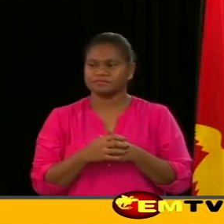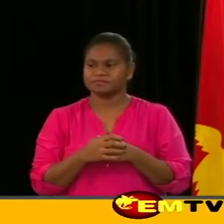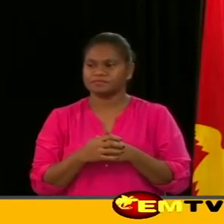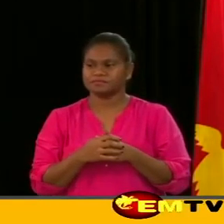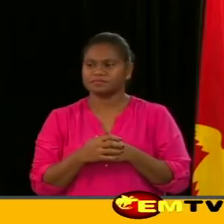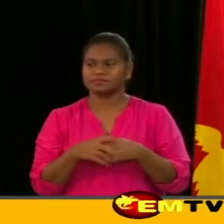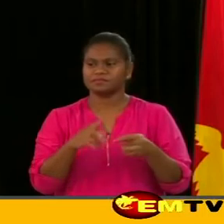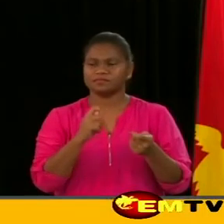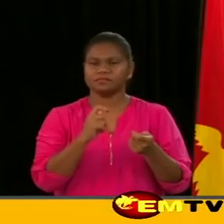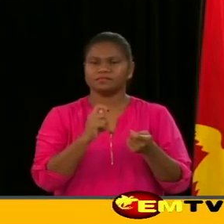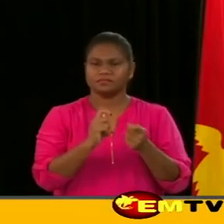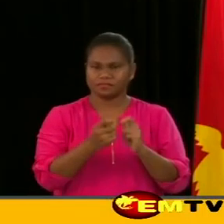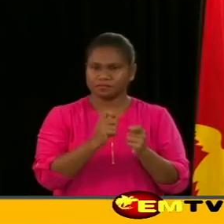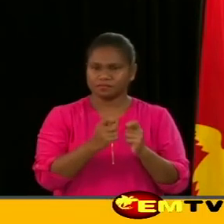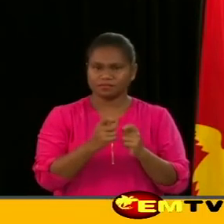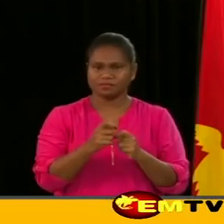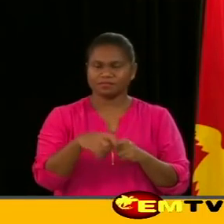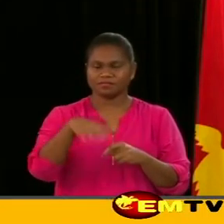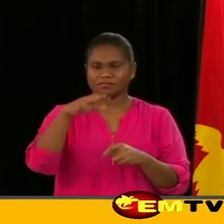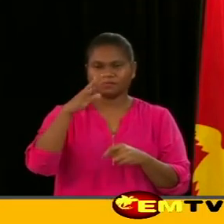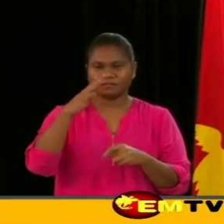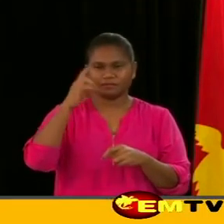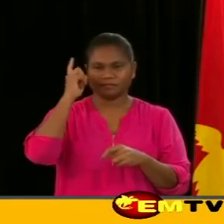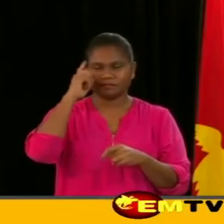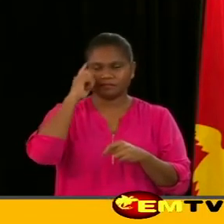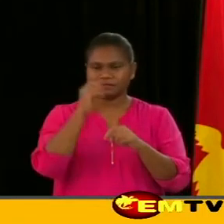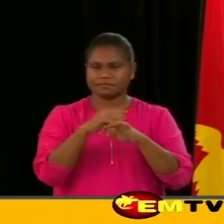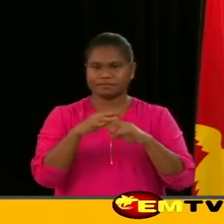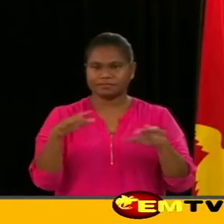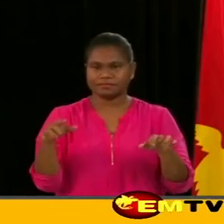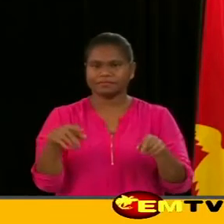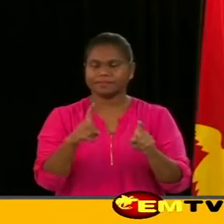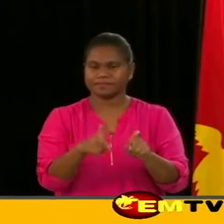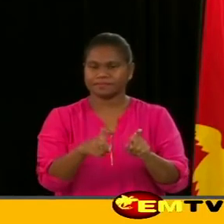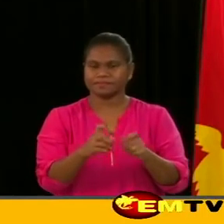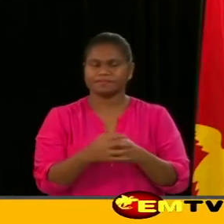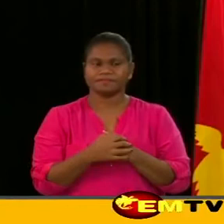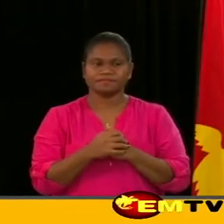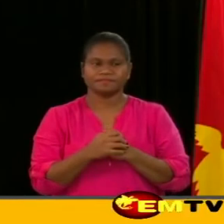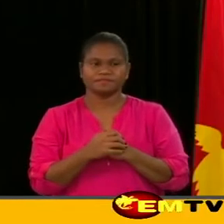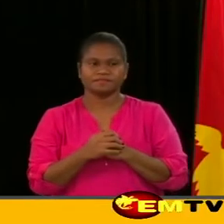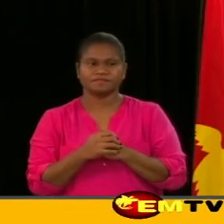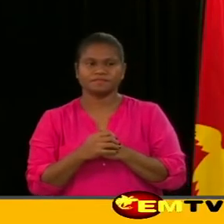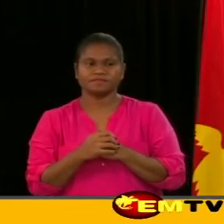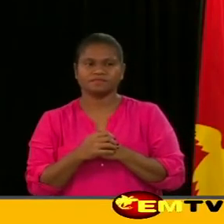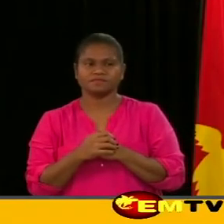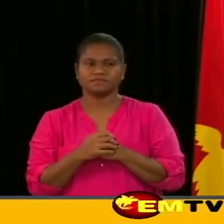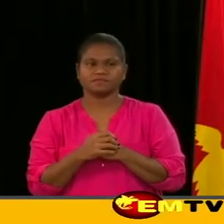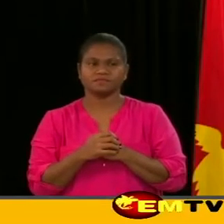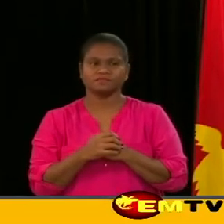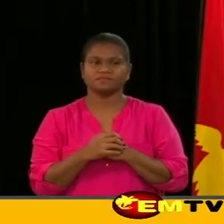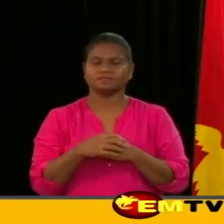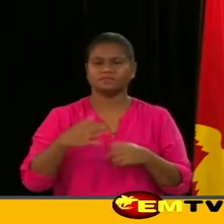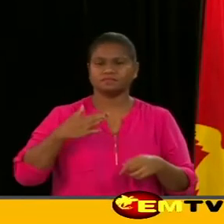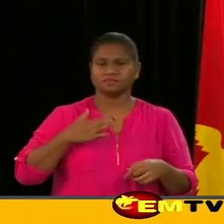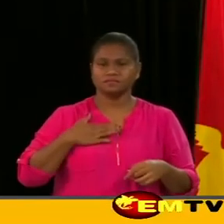outbreak in a particular area. You know, that's something that we just need to manage properly. Health Minister, on Sunday, you made a